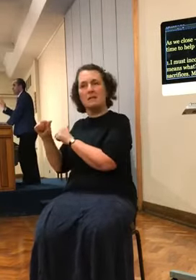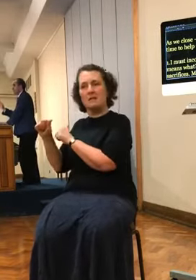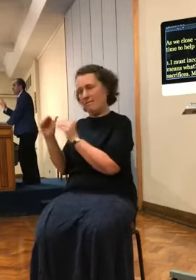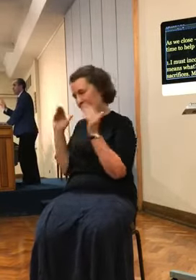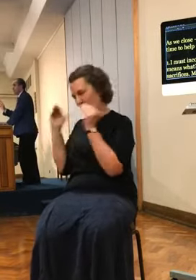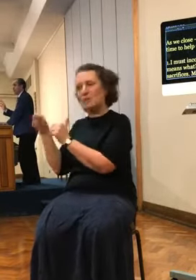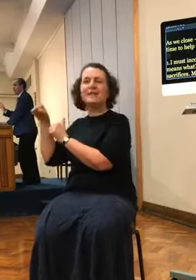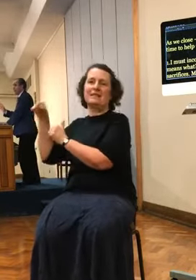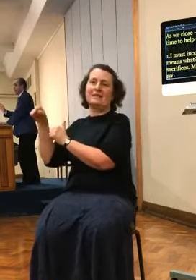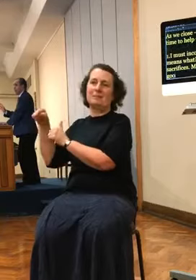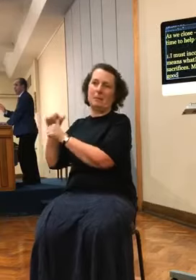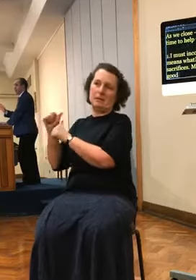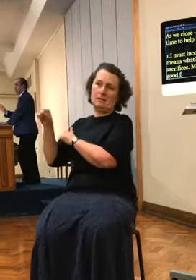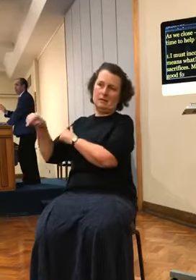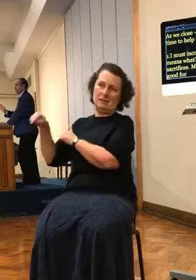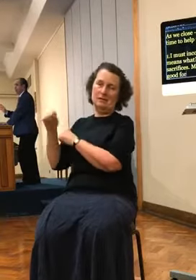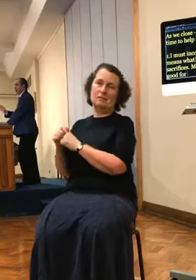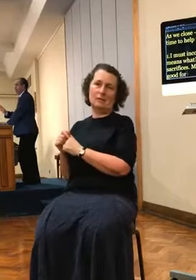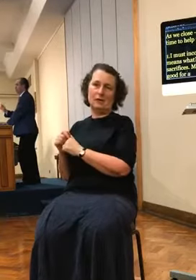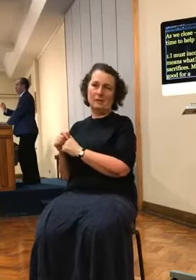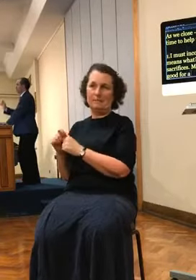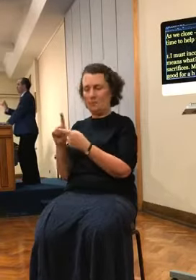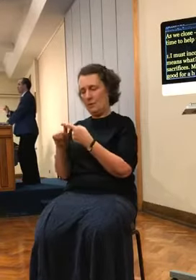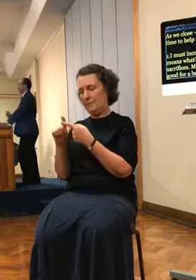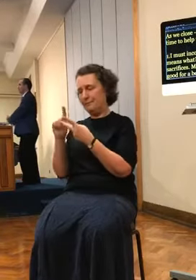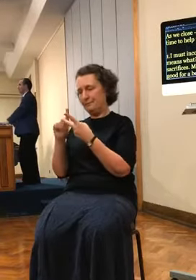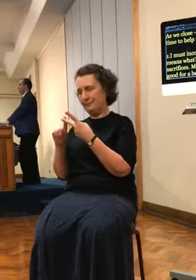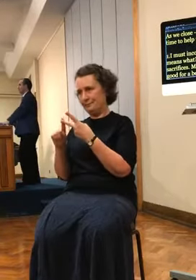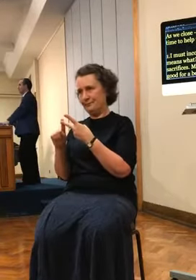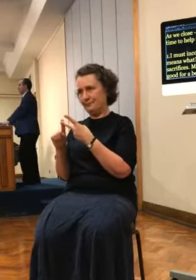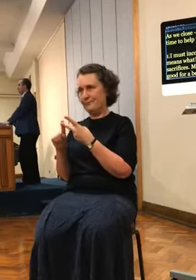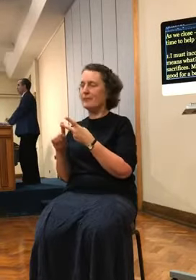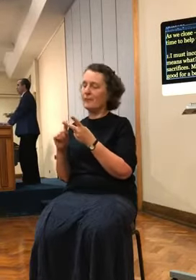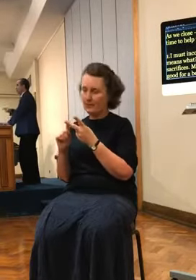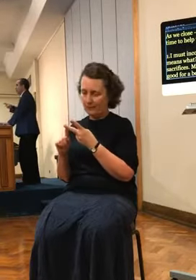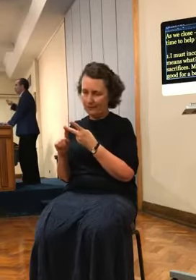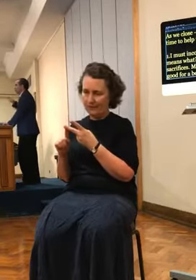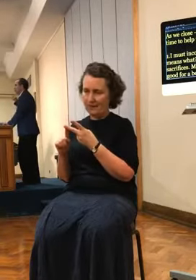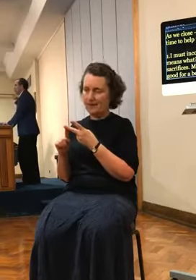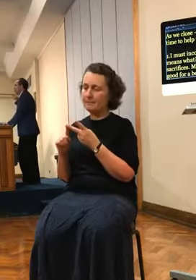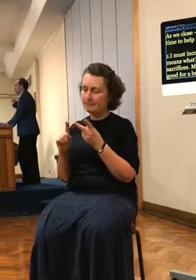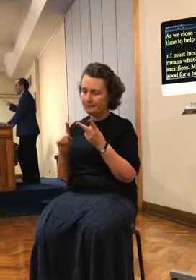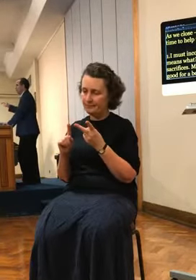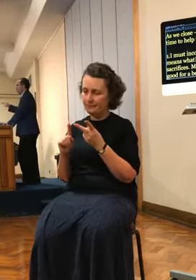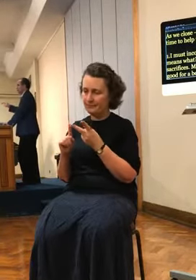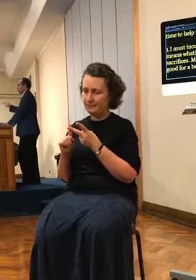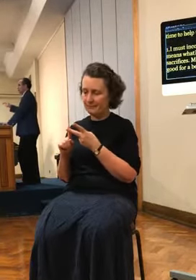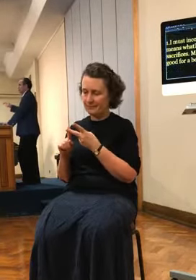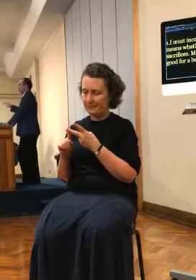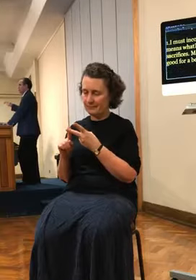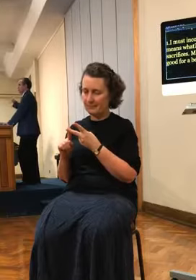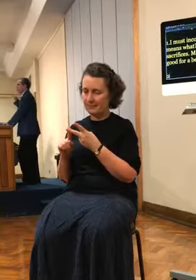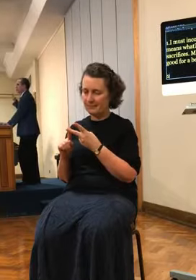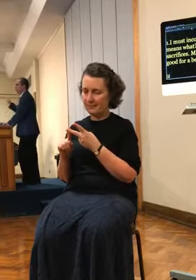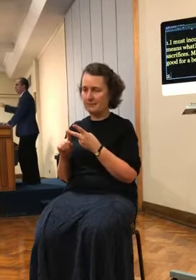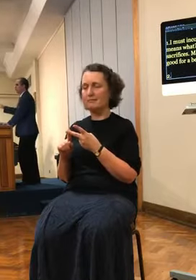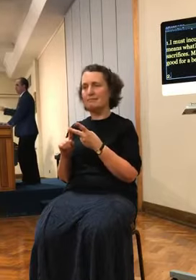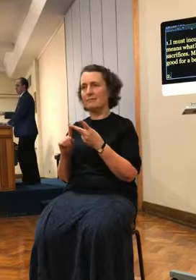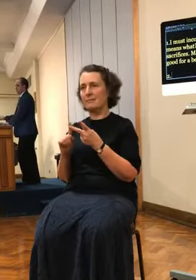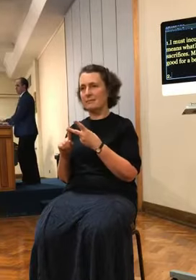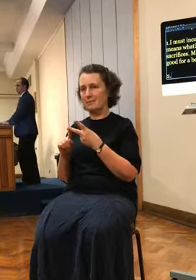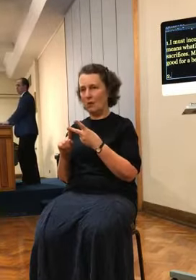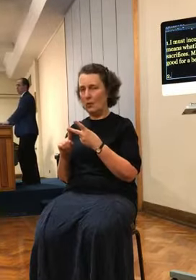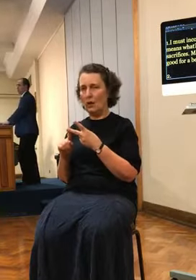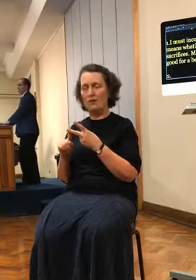the second help I have, or to redeem the time, you have to put off the old man.